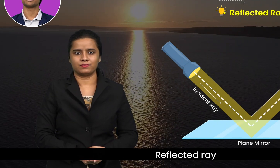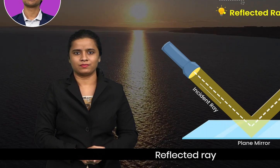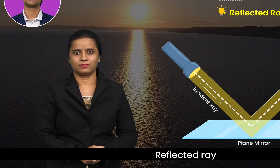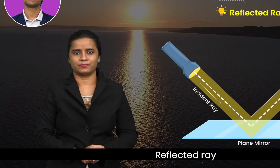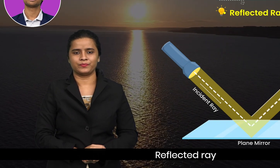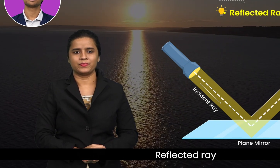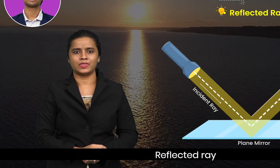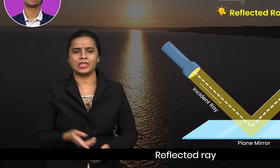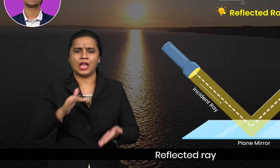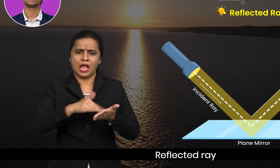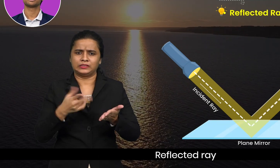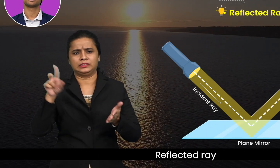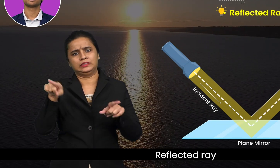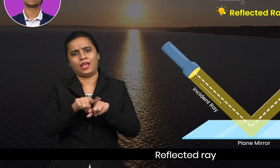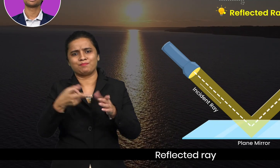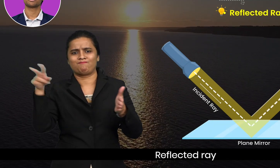reflected ray,